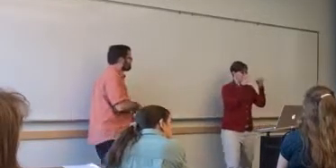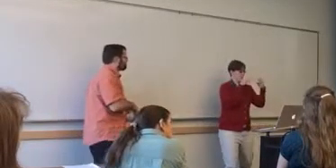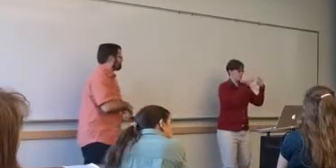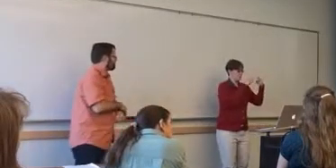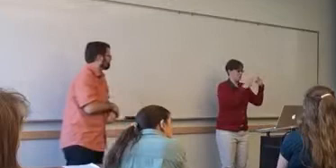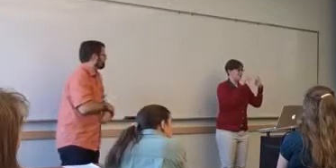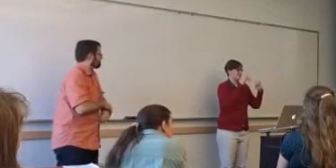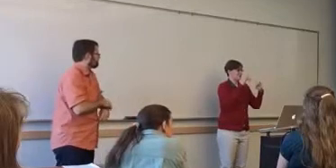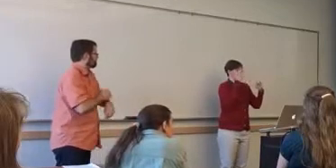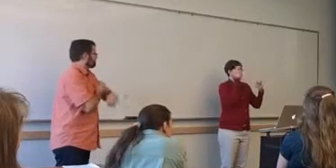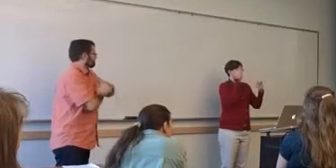And